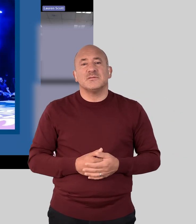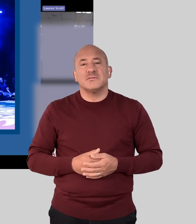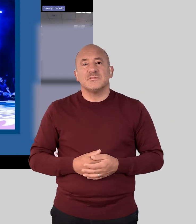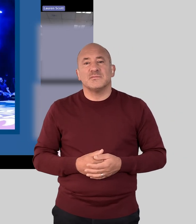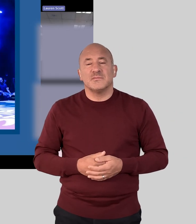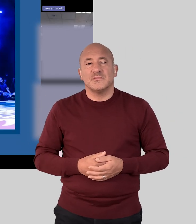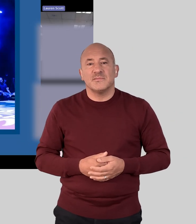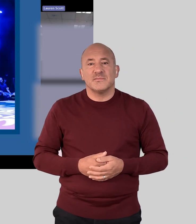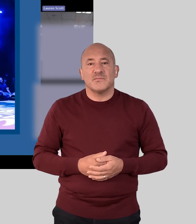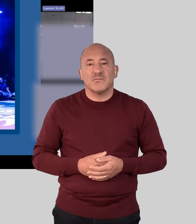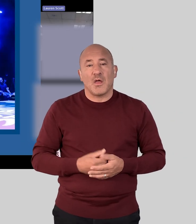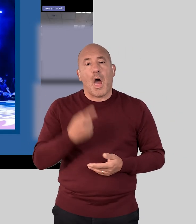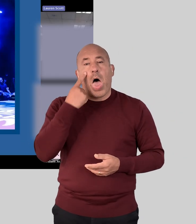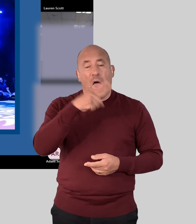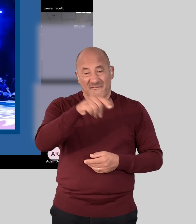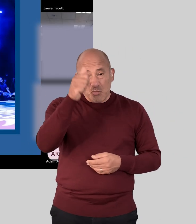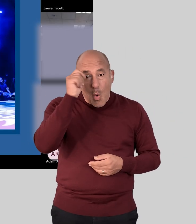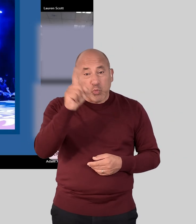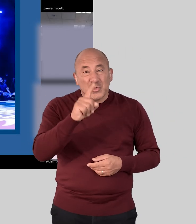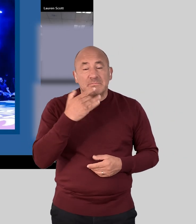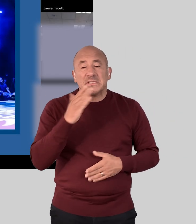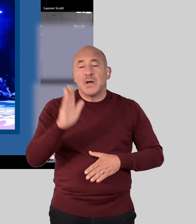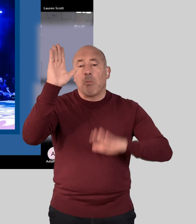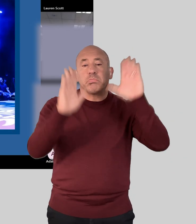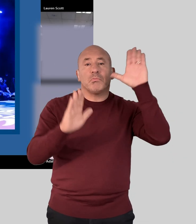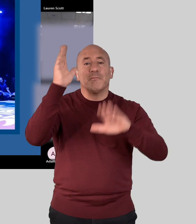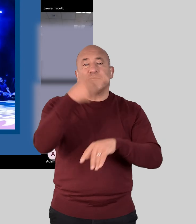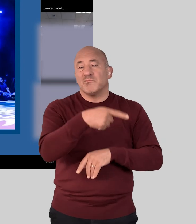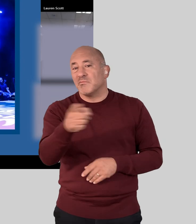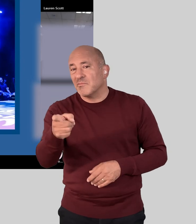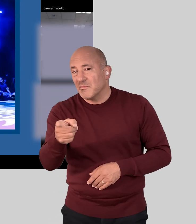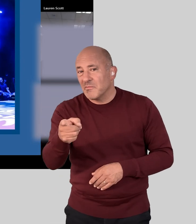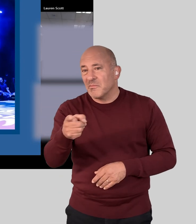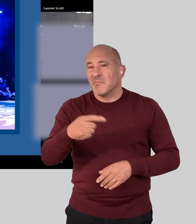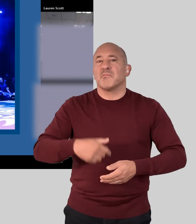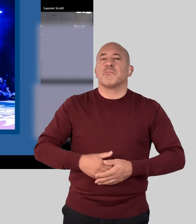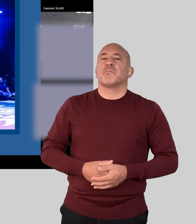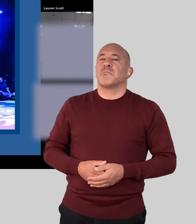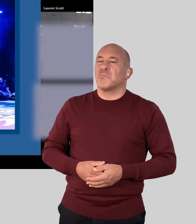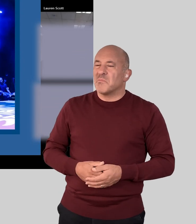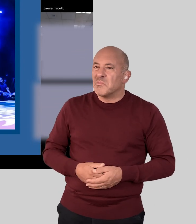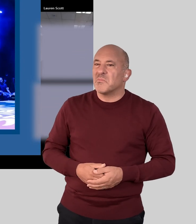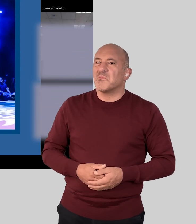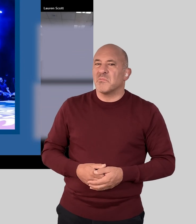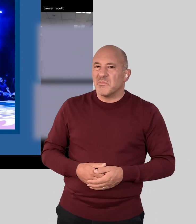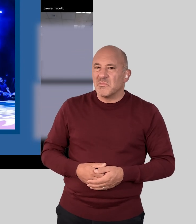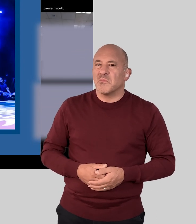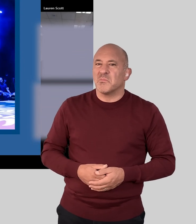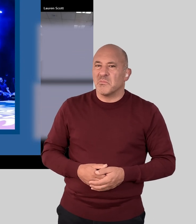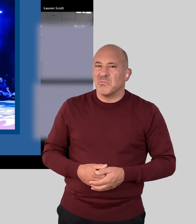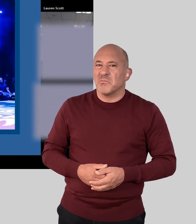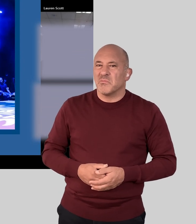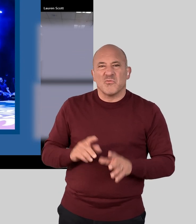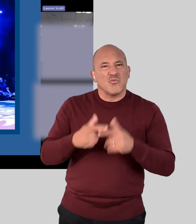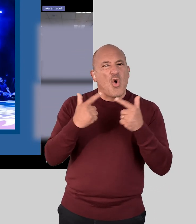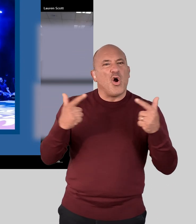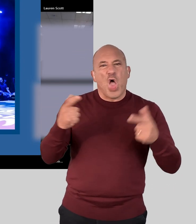movie. What do you think it is? Just raise our hands if we know what battling is.